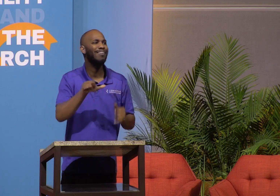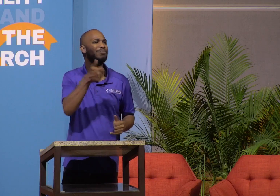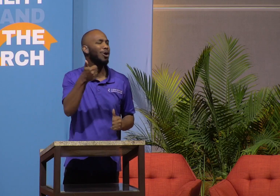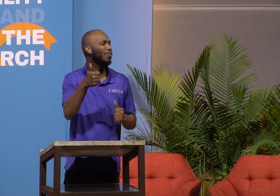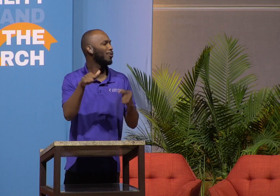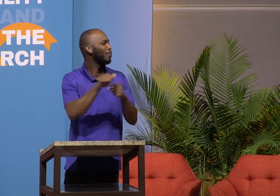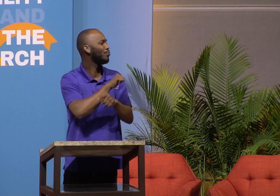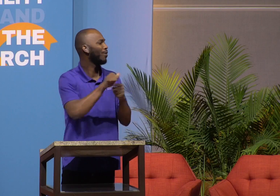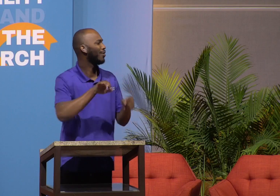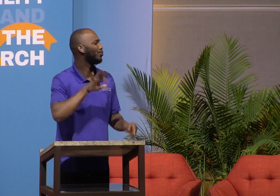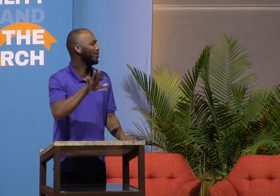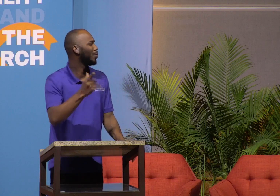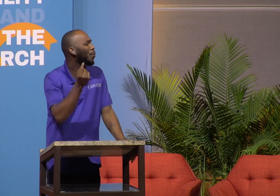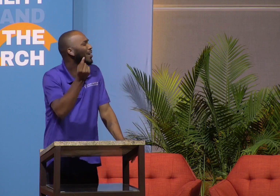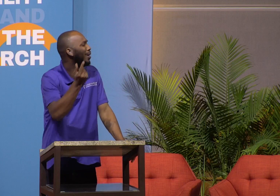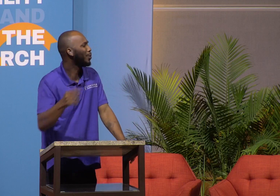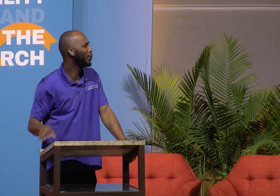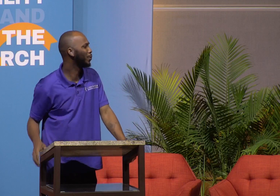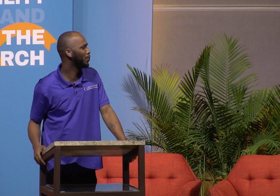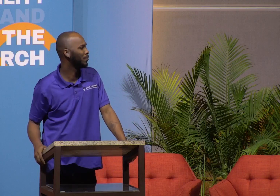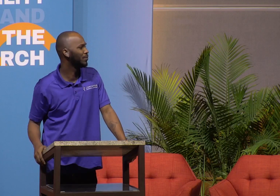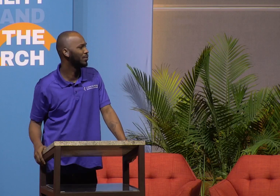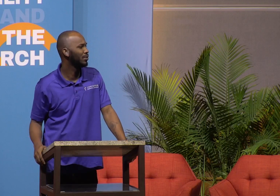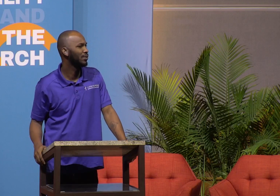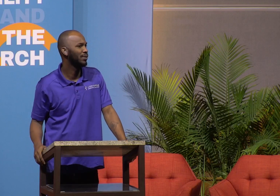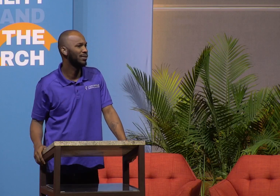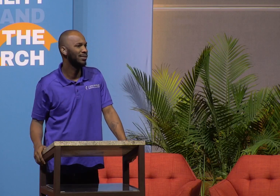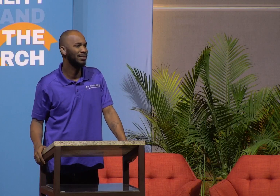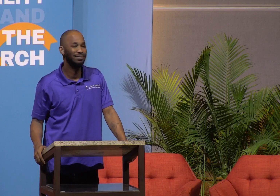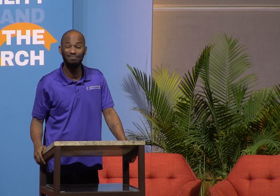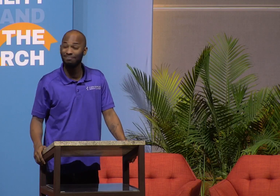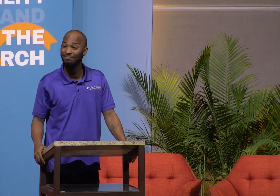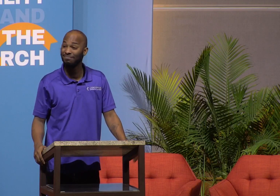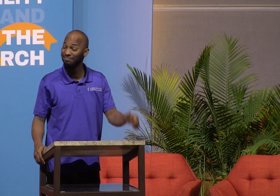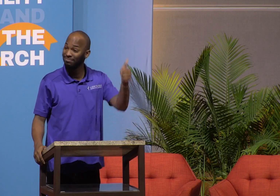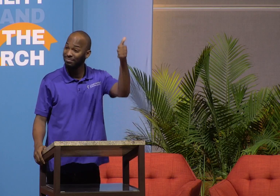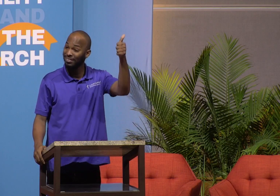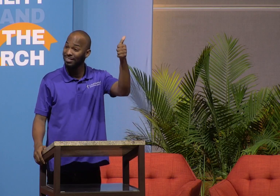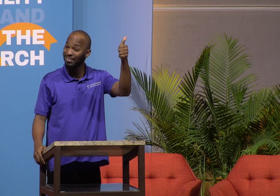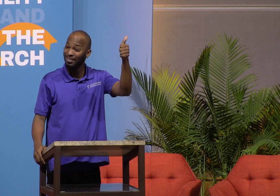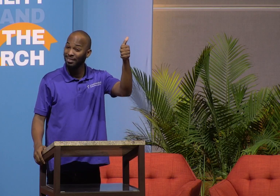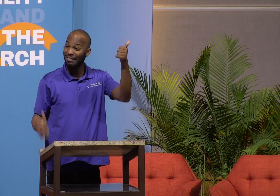cost. These are some other practical tips that could actually be taken as well.